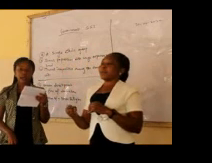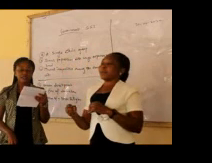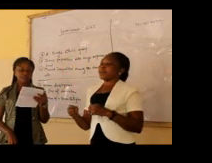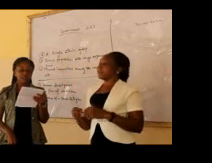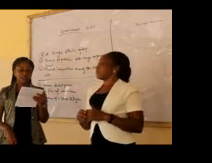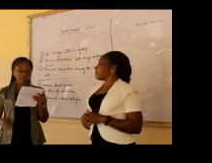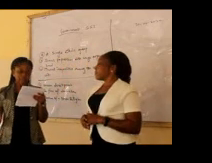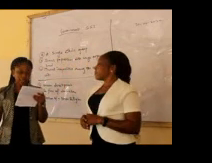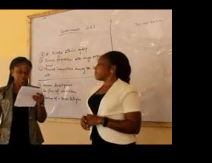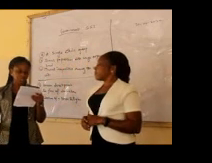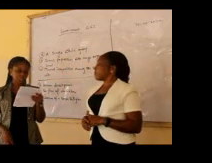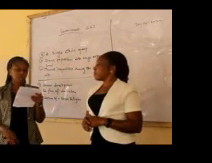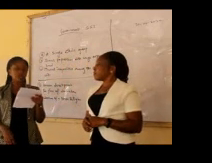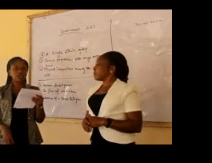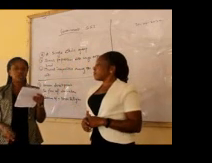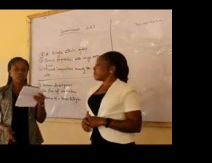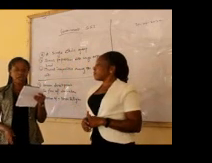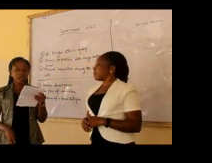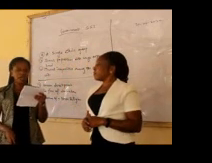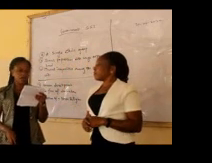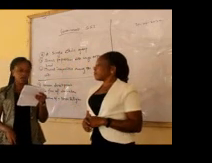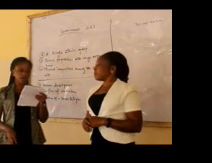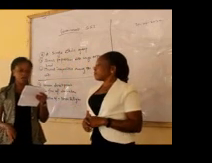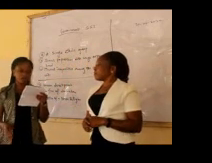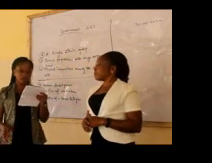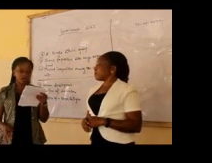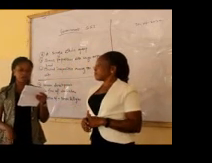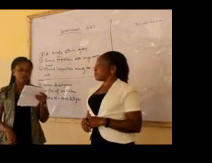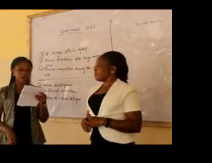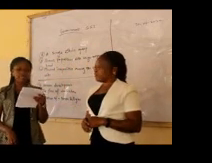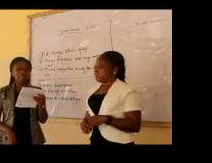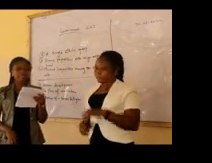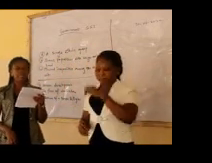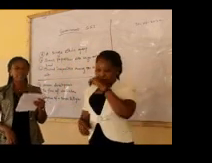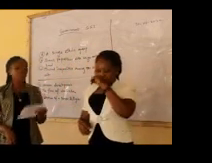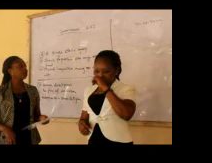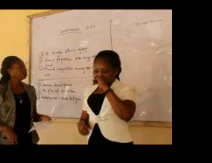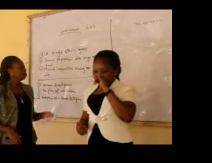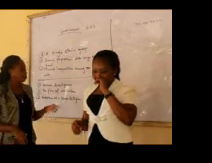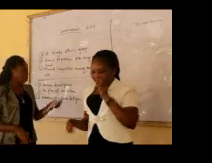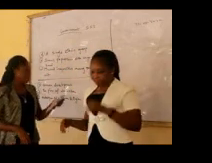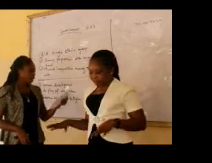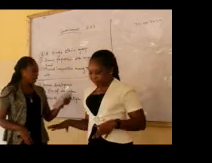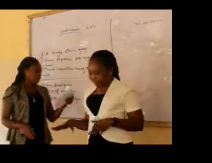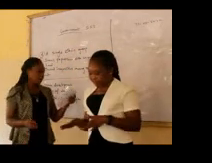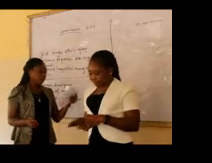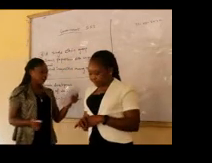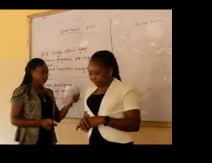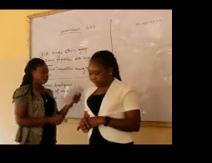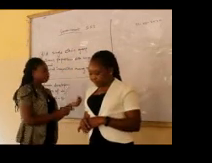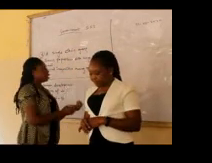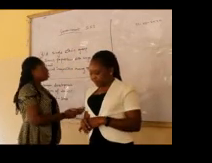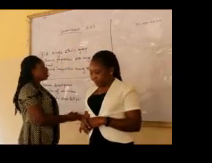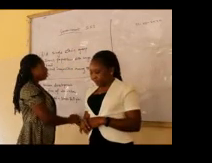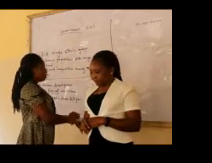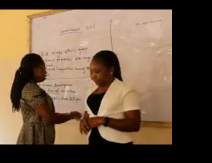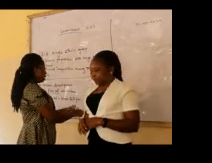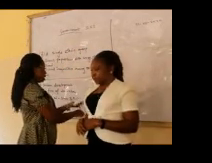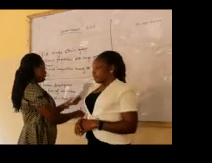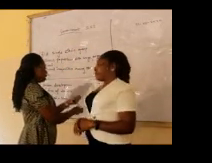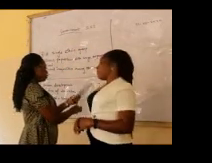described as dash. A confederal government, B,